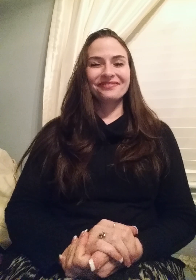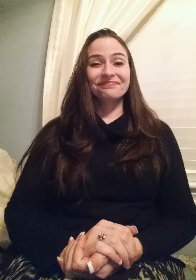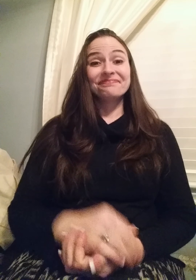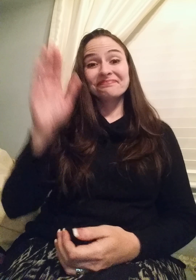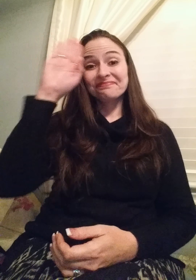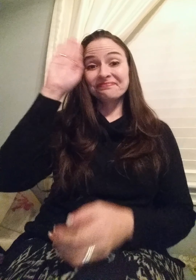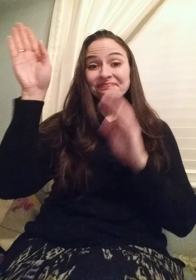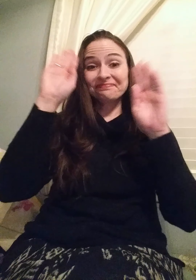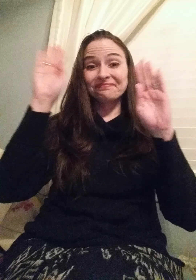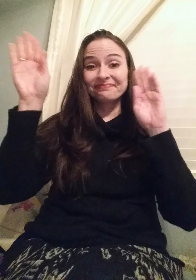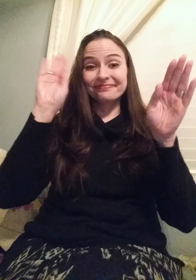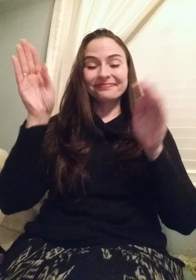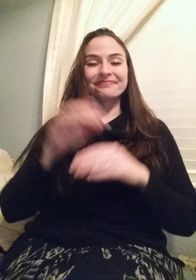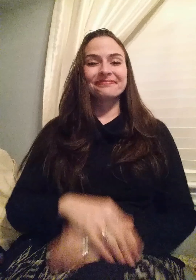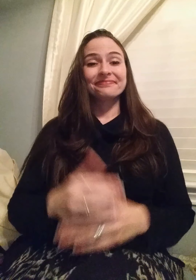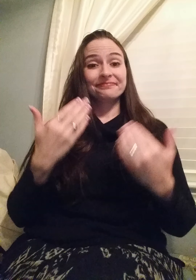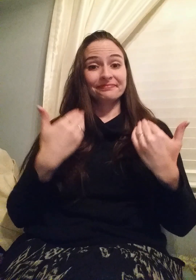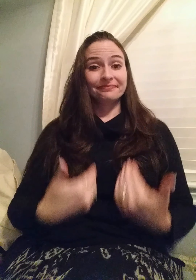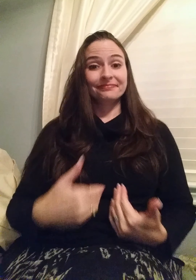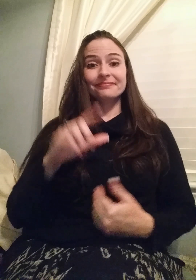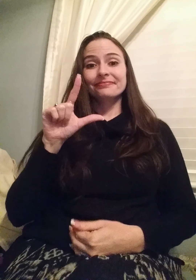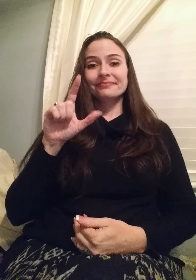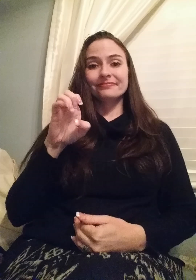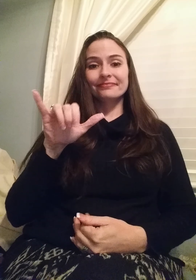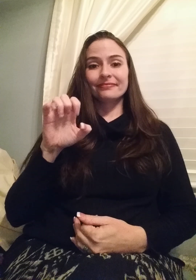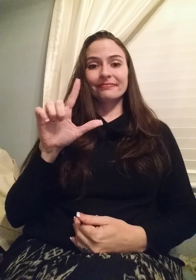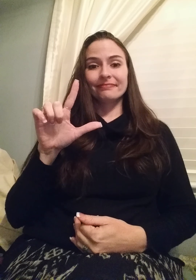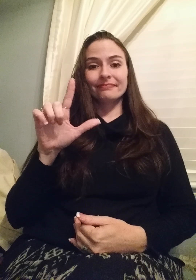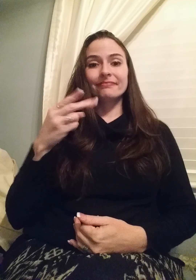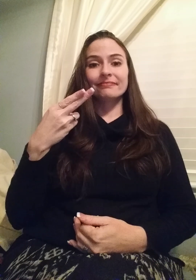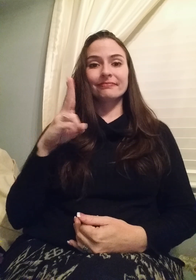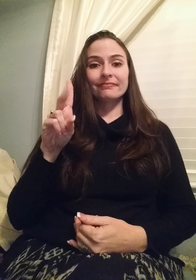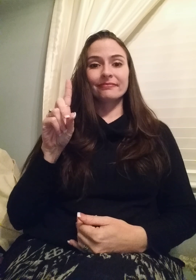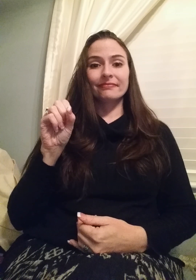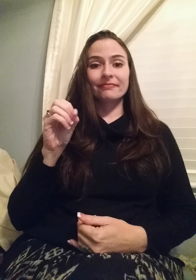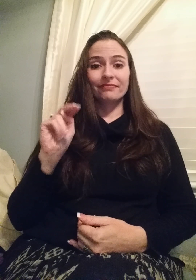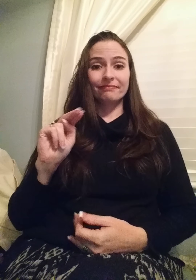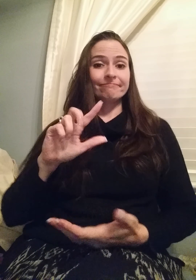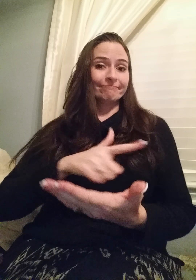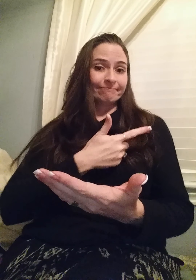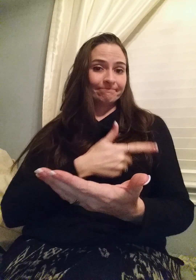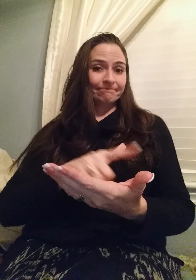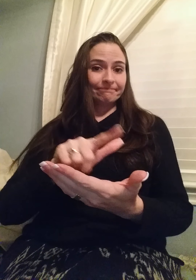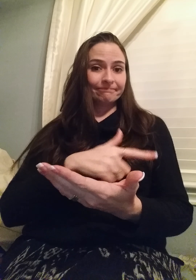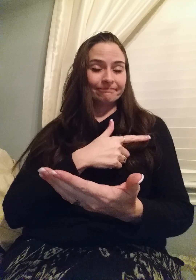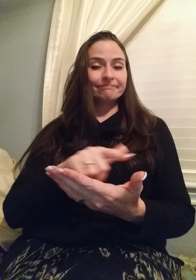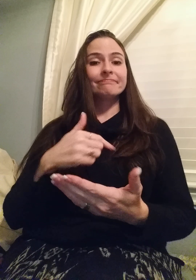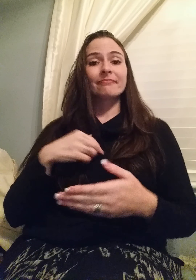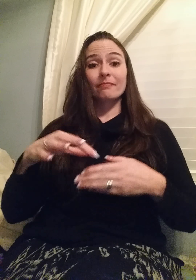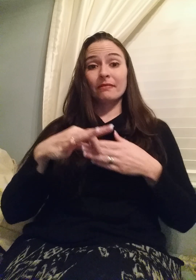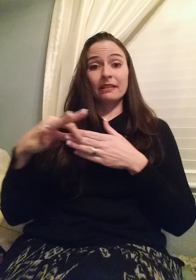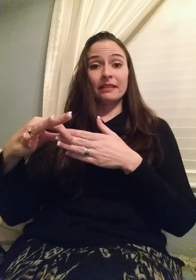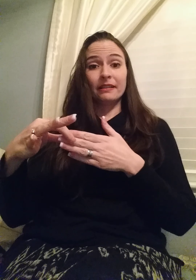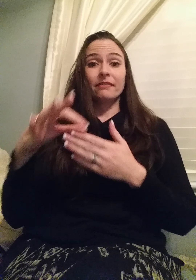Hi there. My name is Lael Hudson, and I'm the lead faculty for ASL and interpreter training at Lone